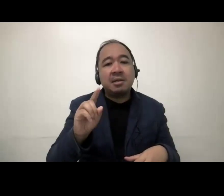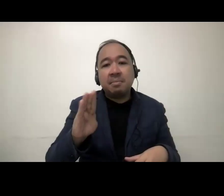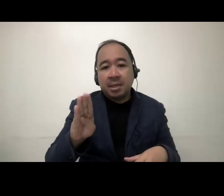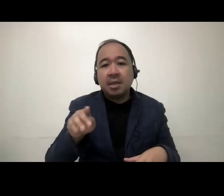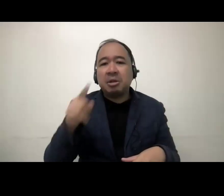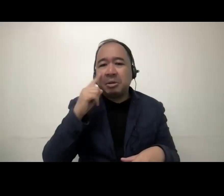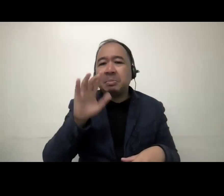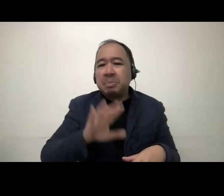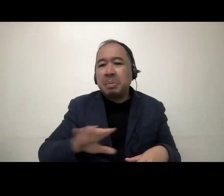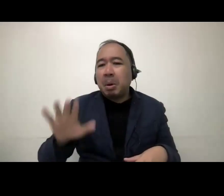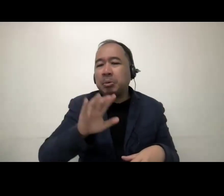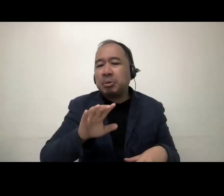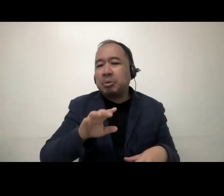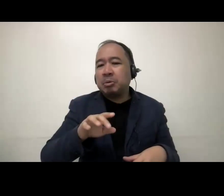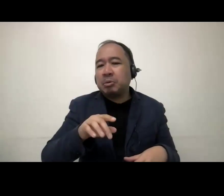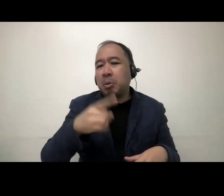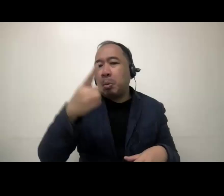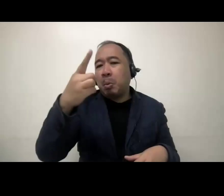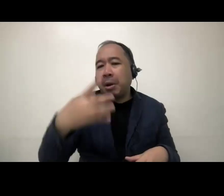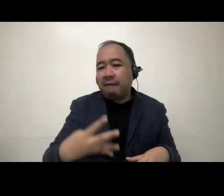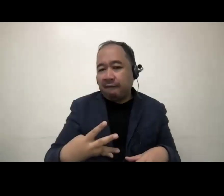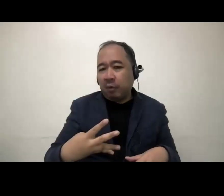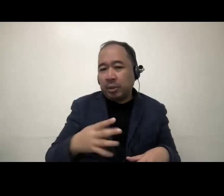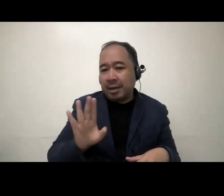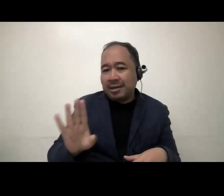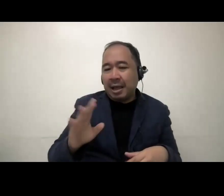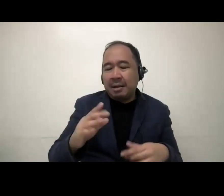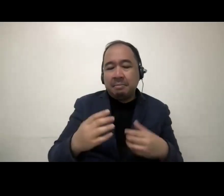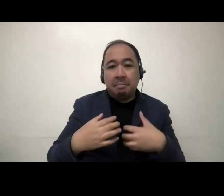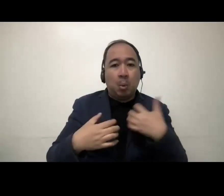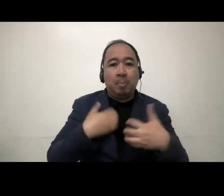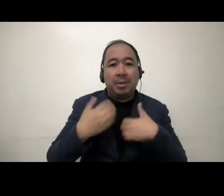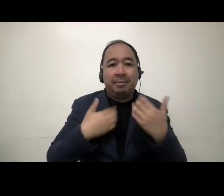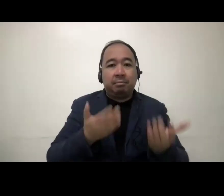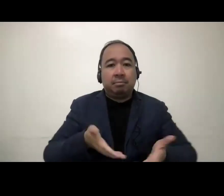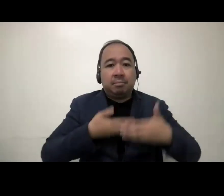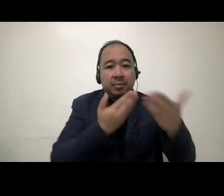Thank you, Ramani. Do we have any questions from the audience? I can see Dustin